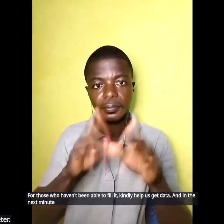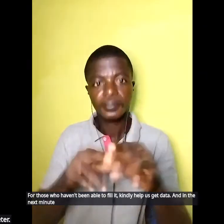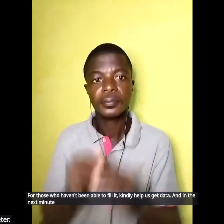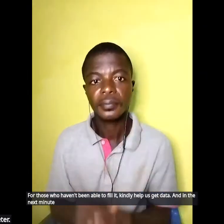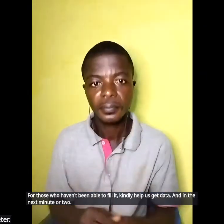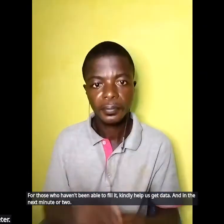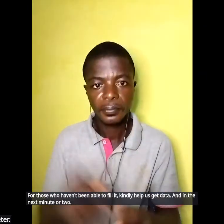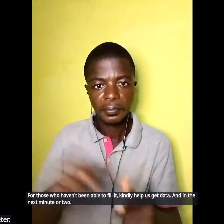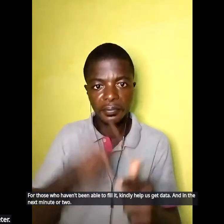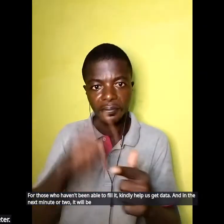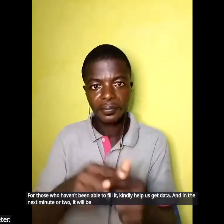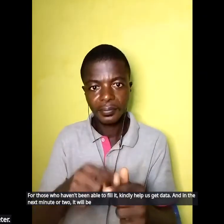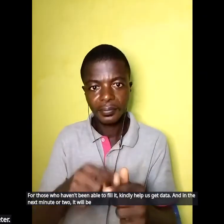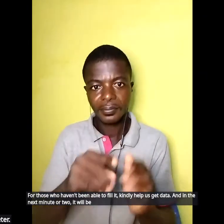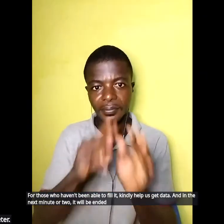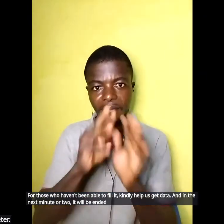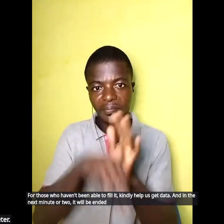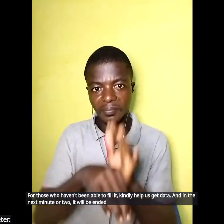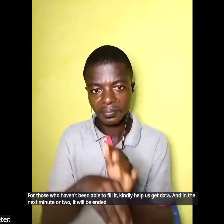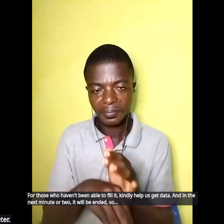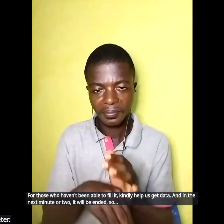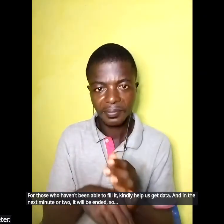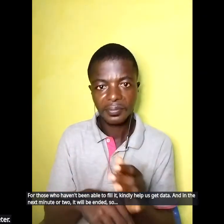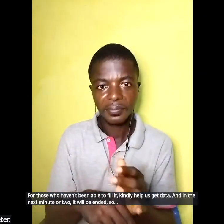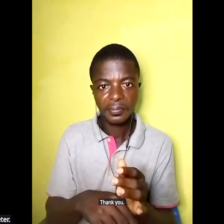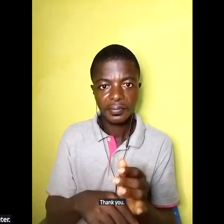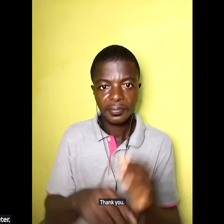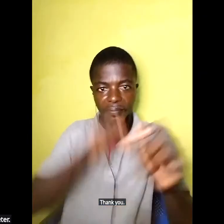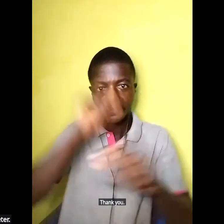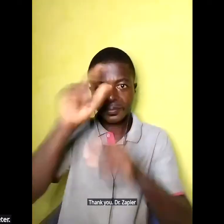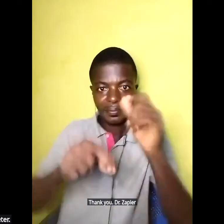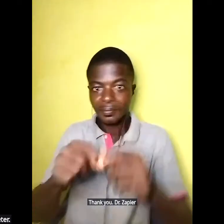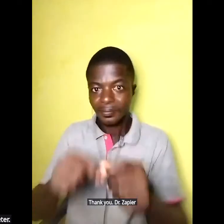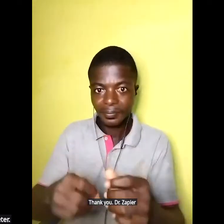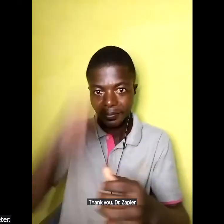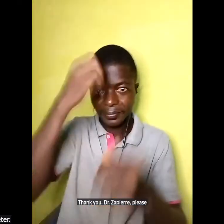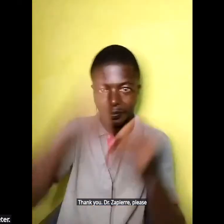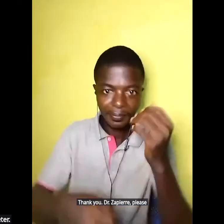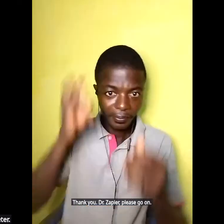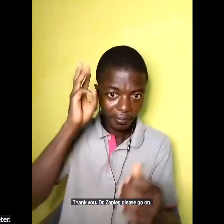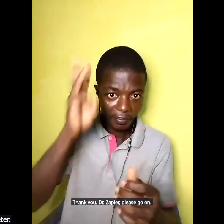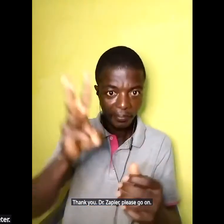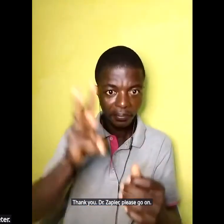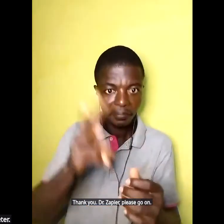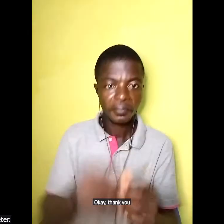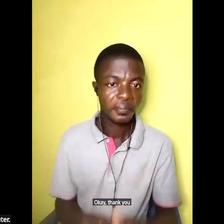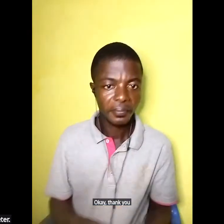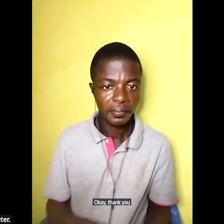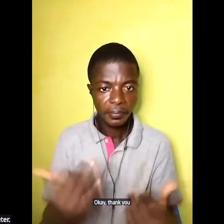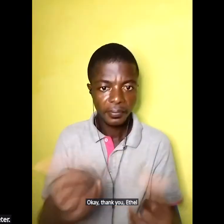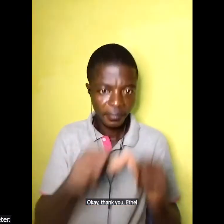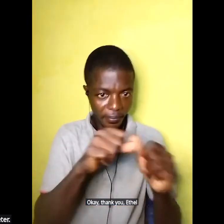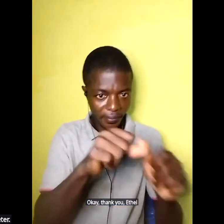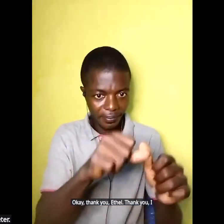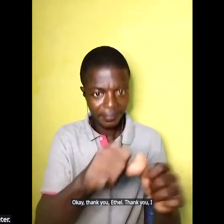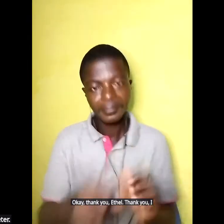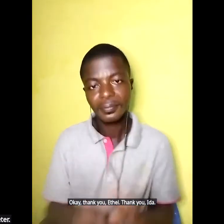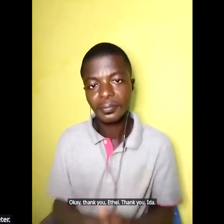two, it will be ended. So thank you. Dr. Pierre, please go on. Okay. Thank you, Ethel. Thank you,